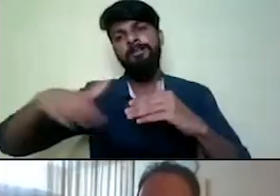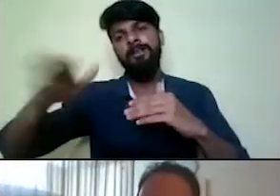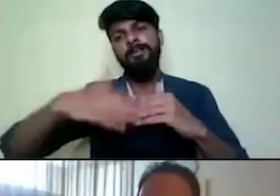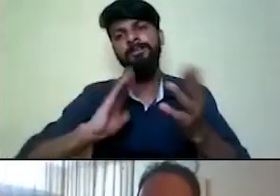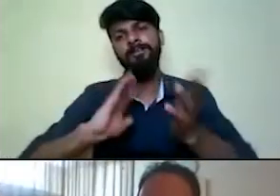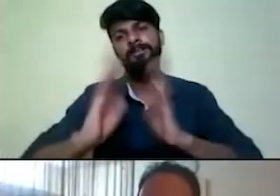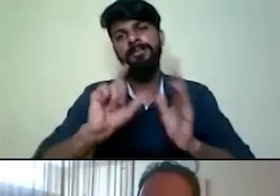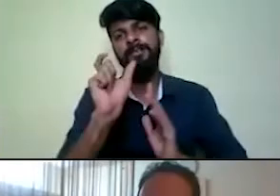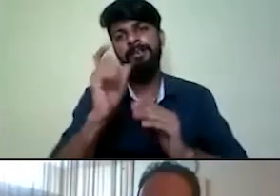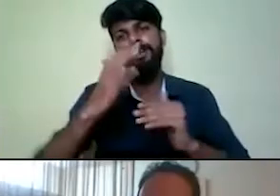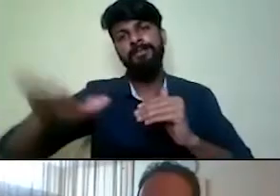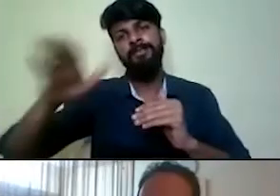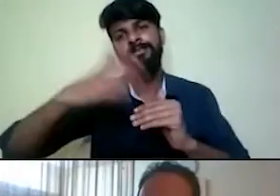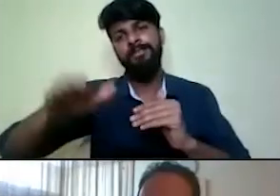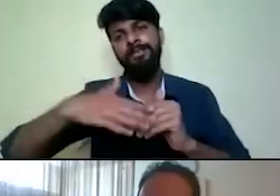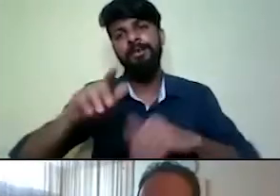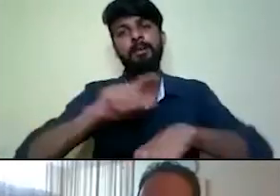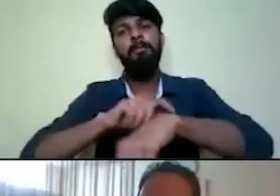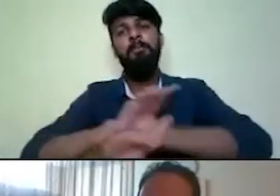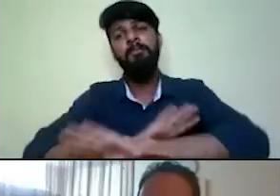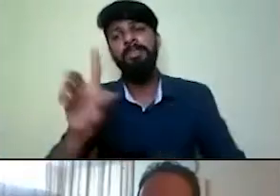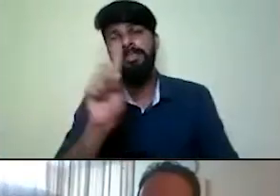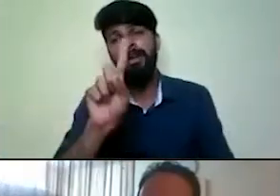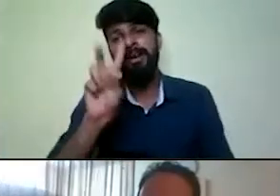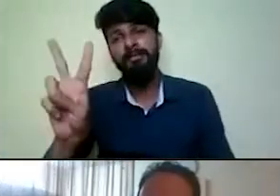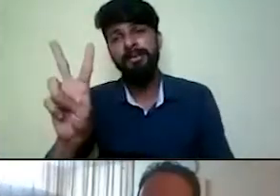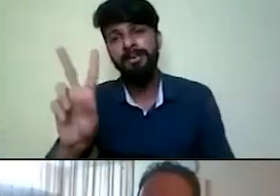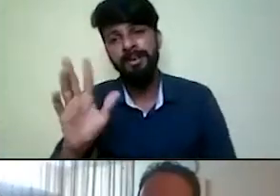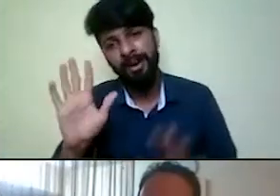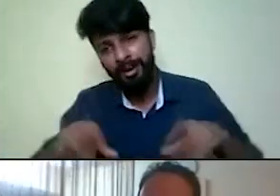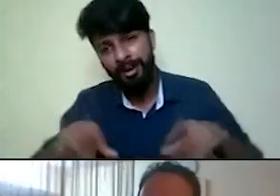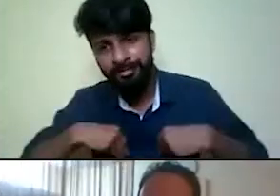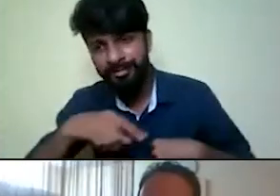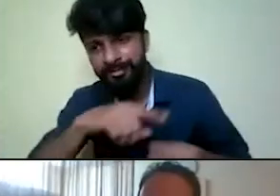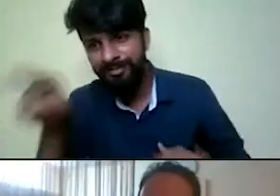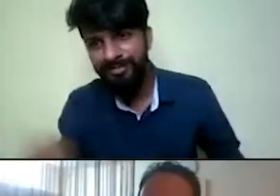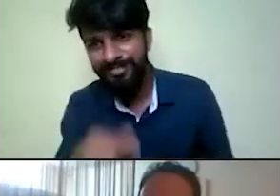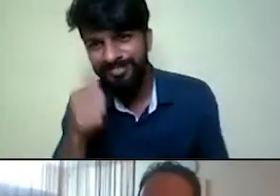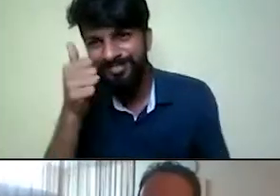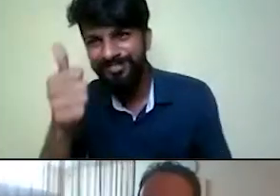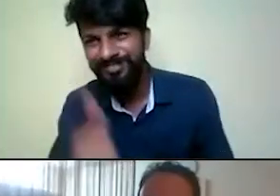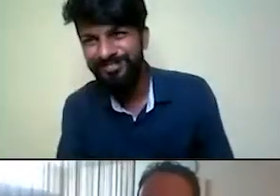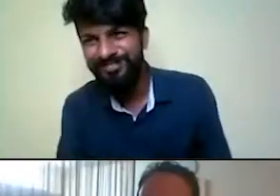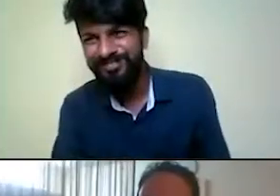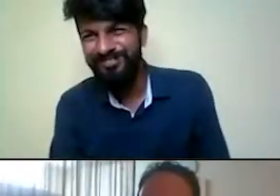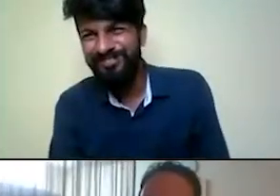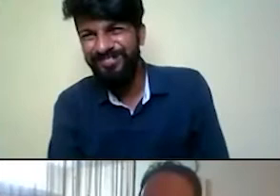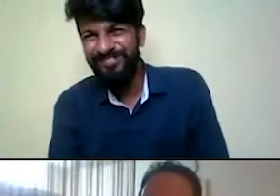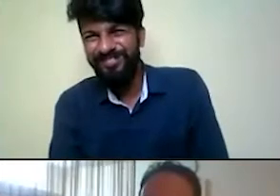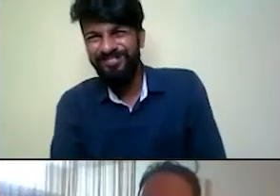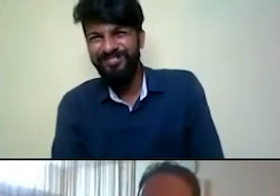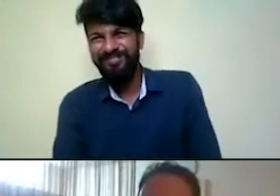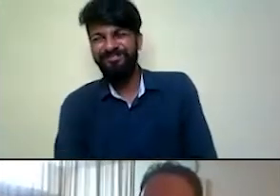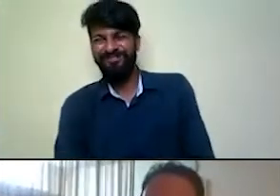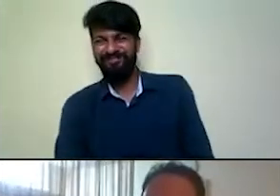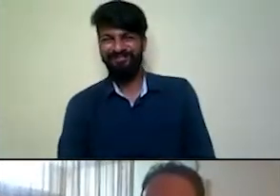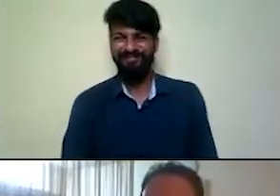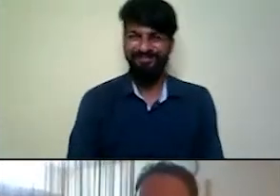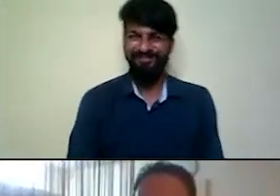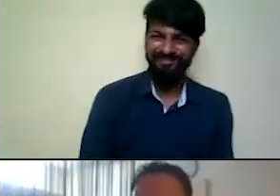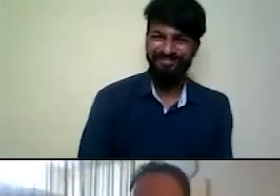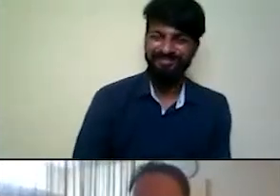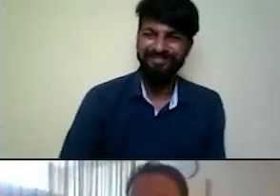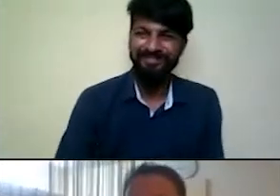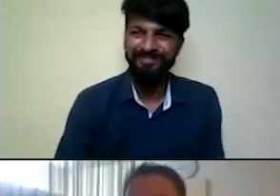provided the dinner to you? No, we'll still continue with the class and we'll be continue till 12